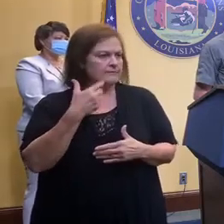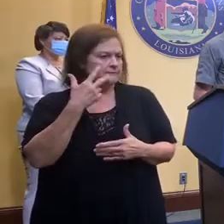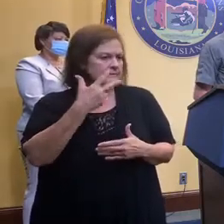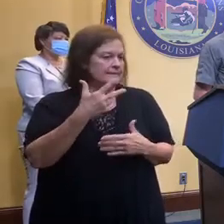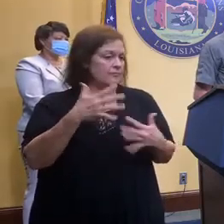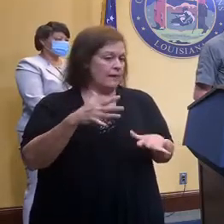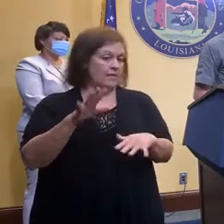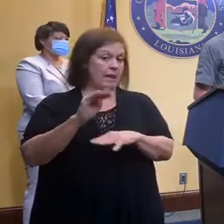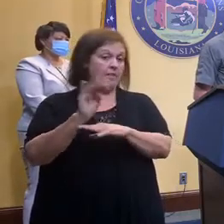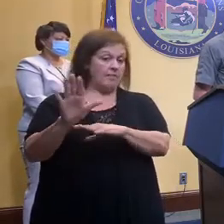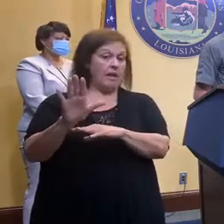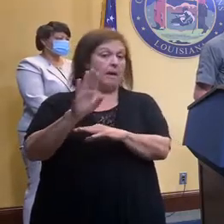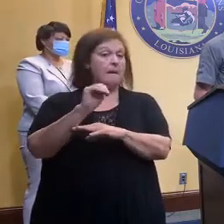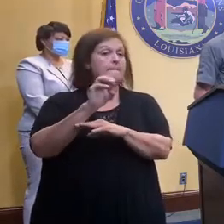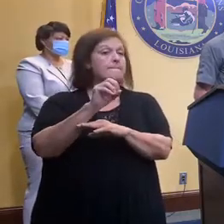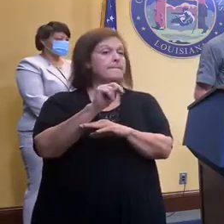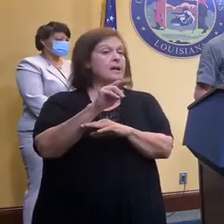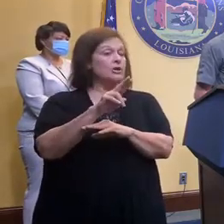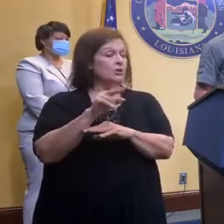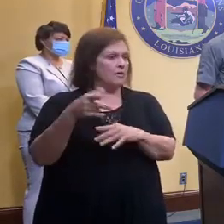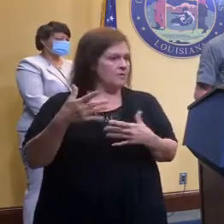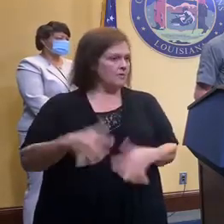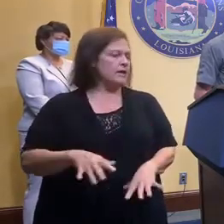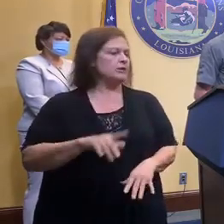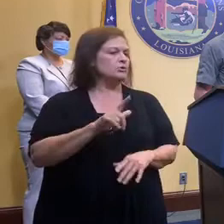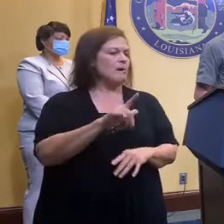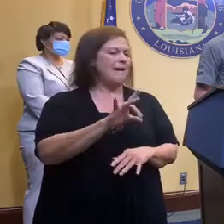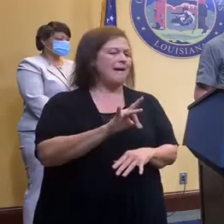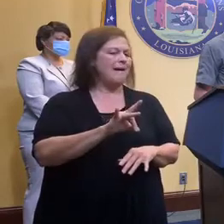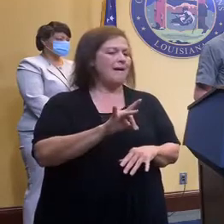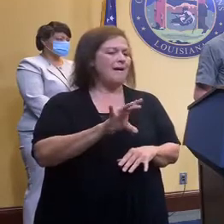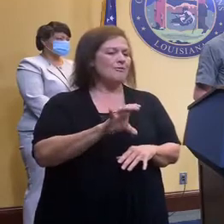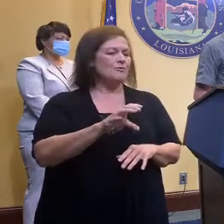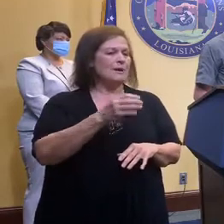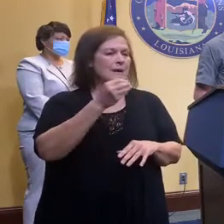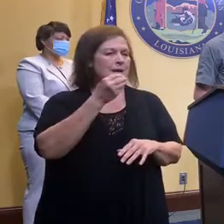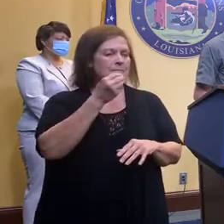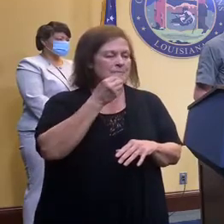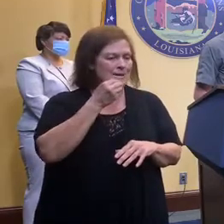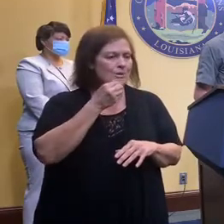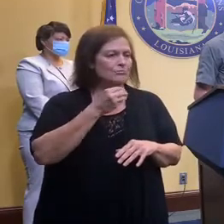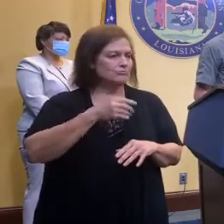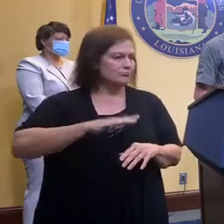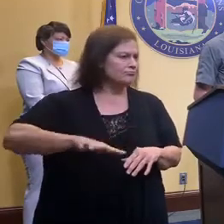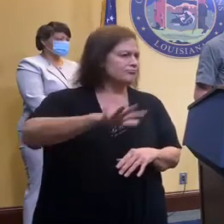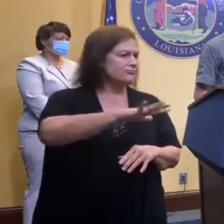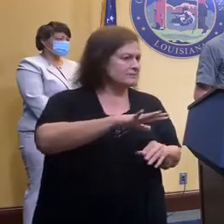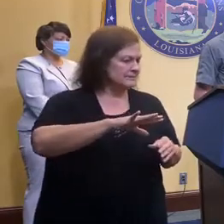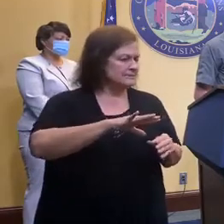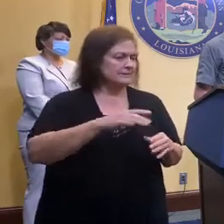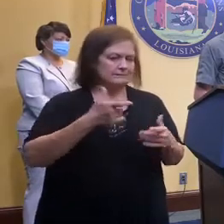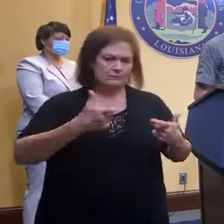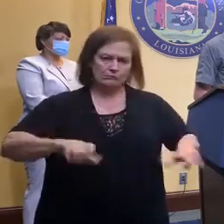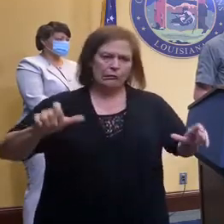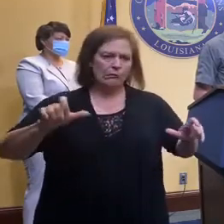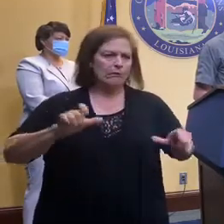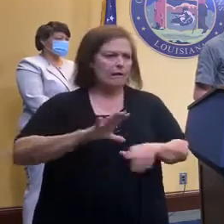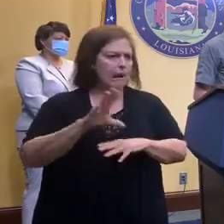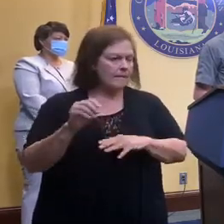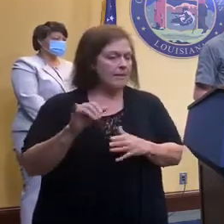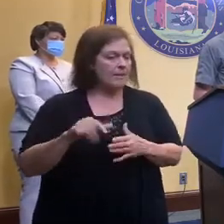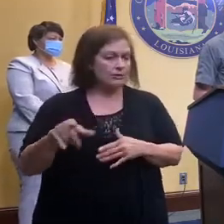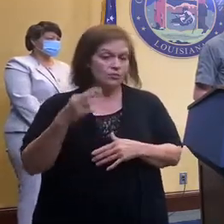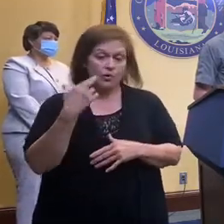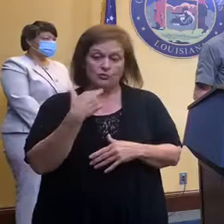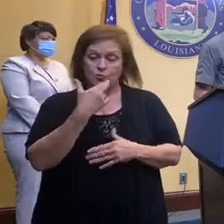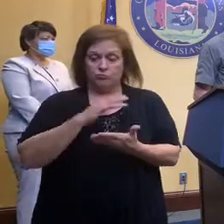menu. They started yesterday delivering 2,800 meals to people around the city. It's a large operation. The restaurants